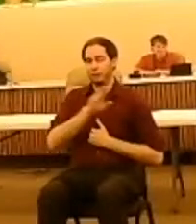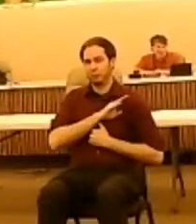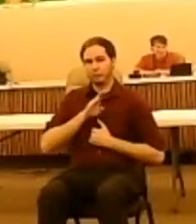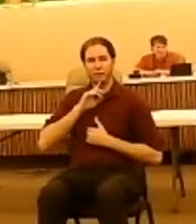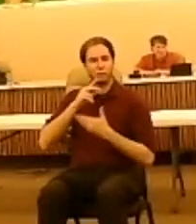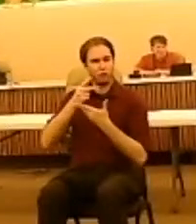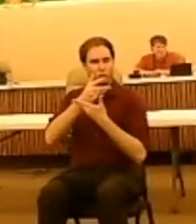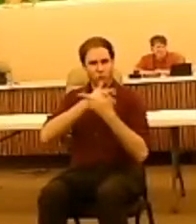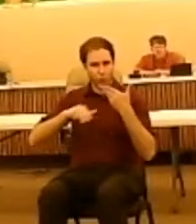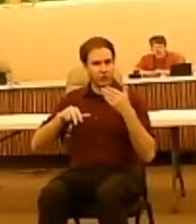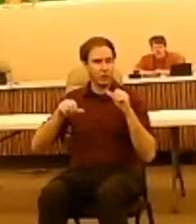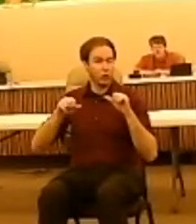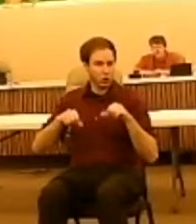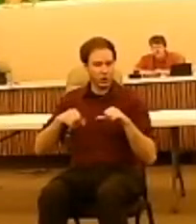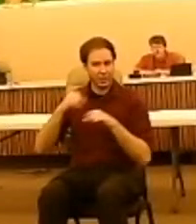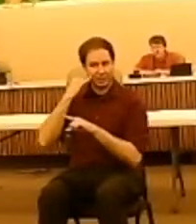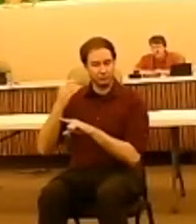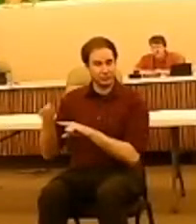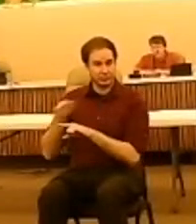from now.